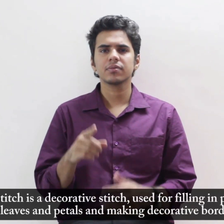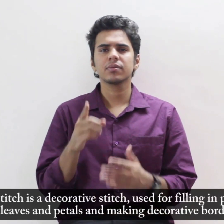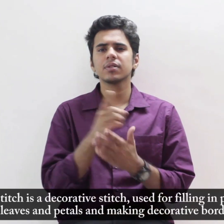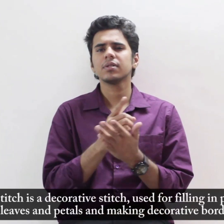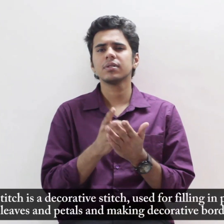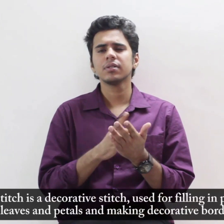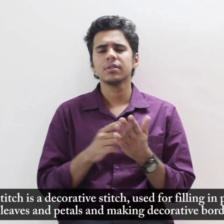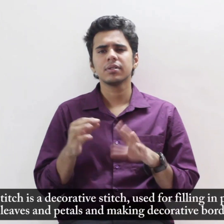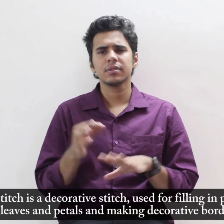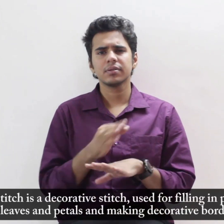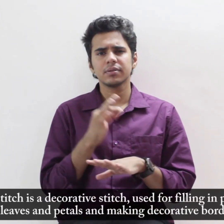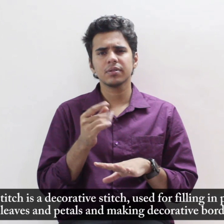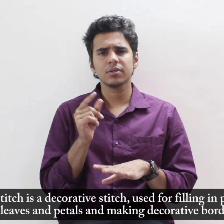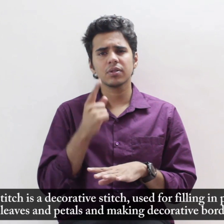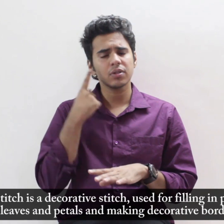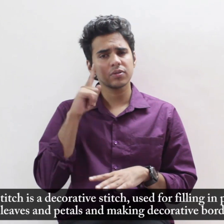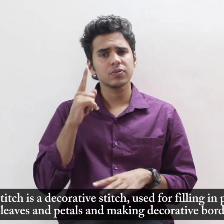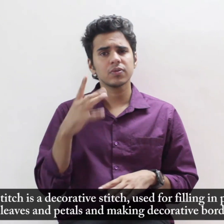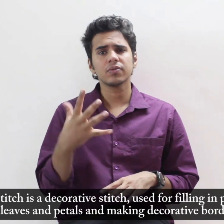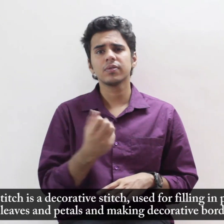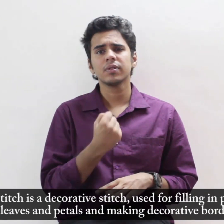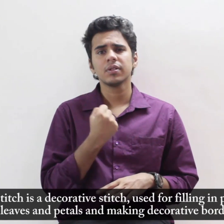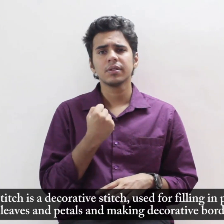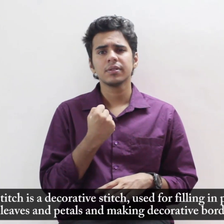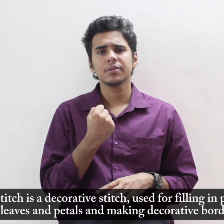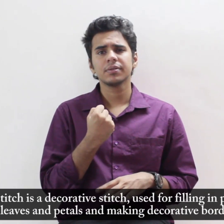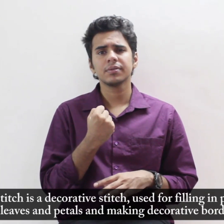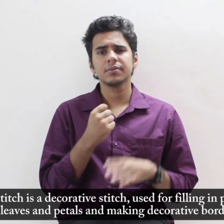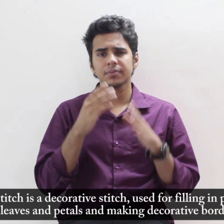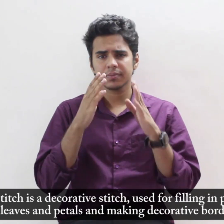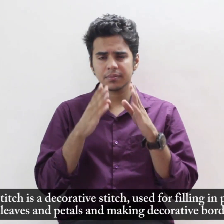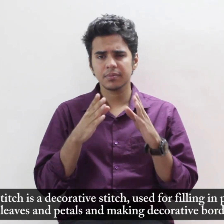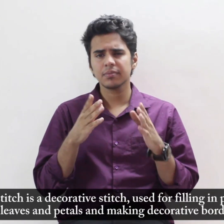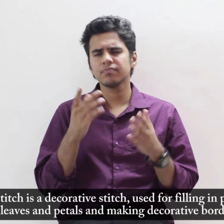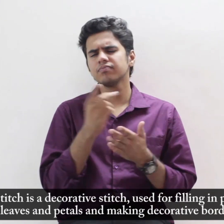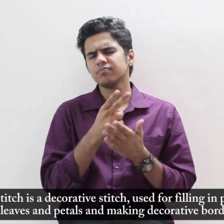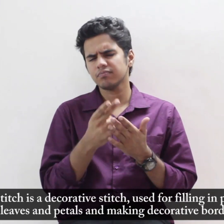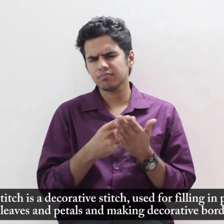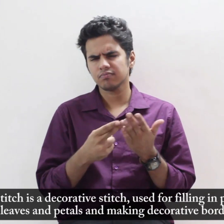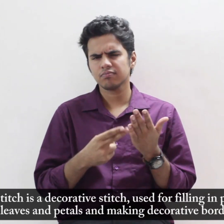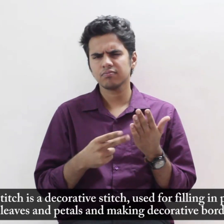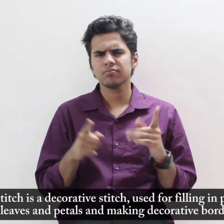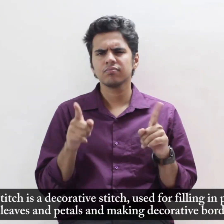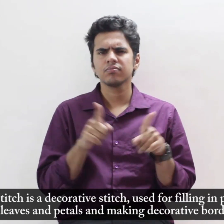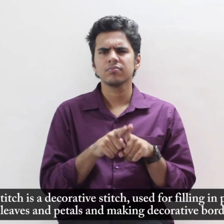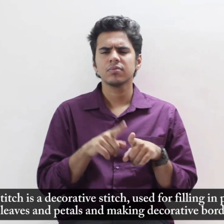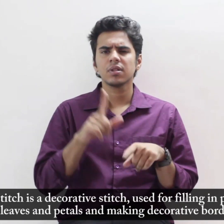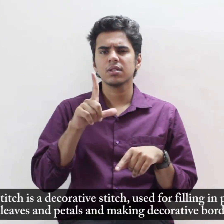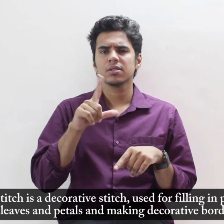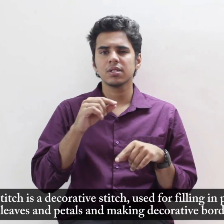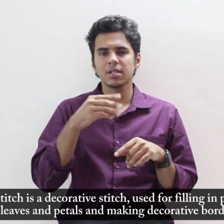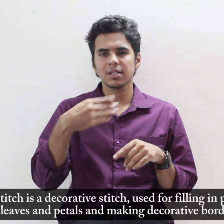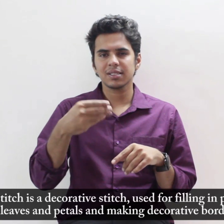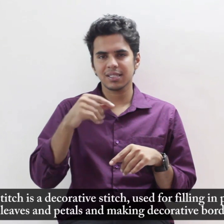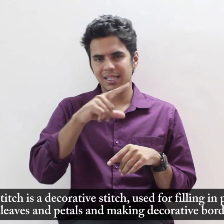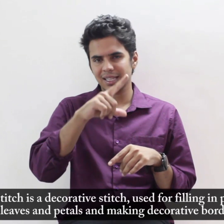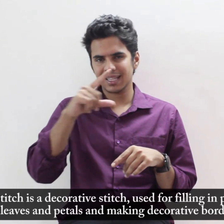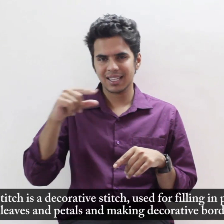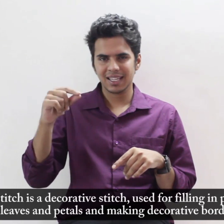Fishbone stitch is a decorative stitch used for filling in patterns such as leaves and petals and making decorative